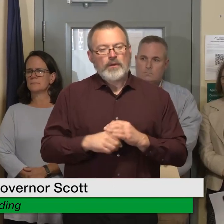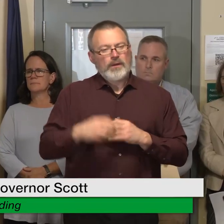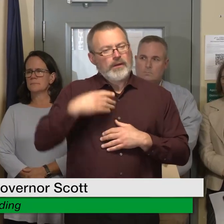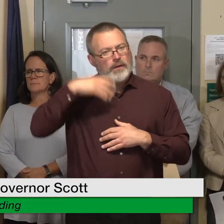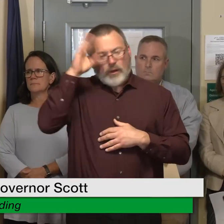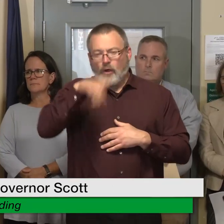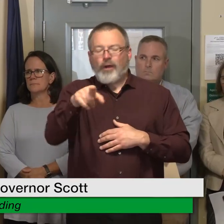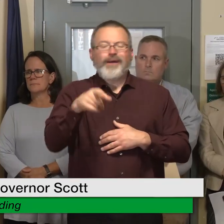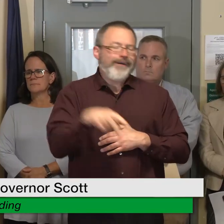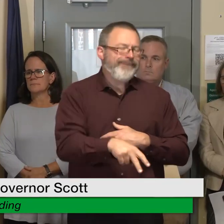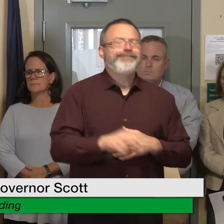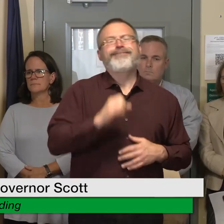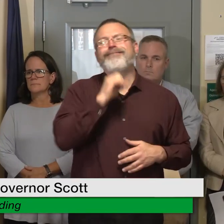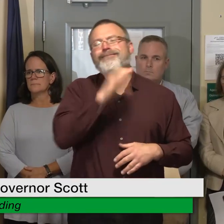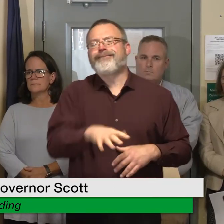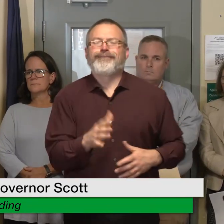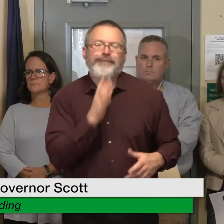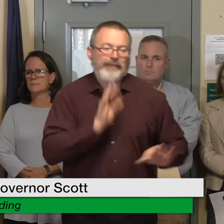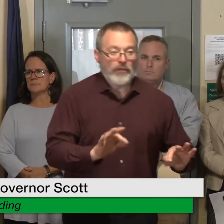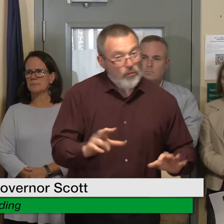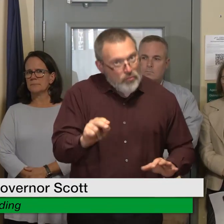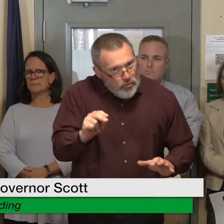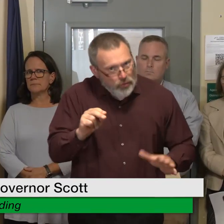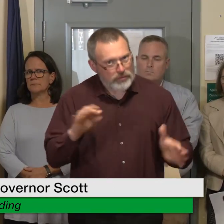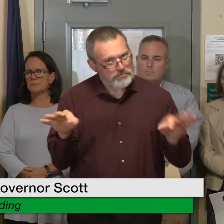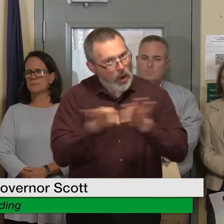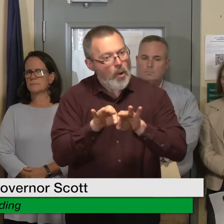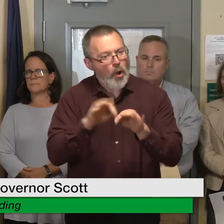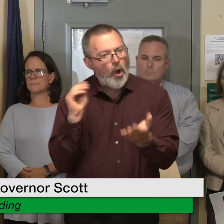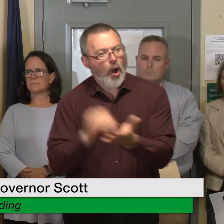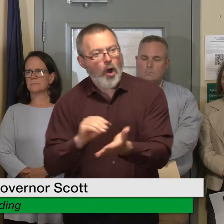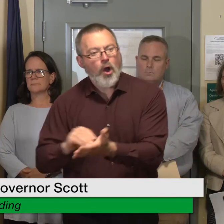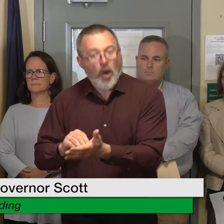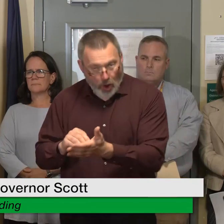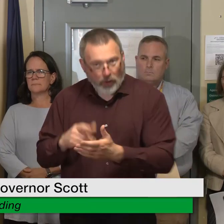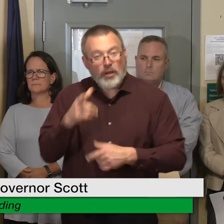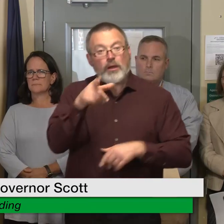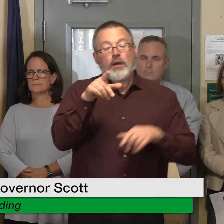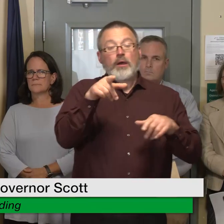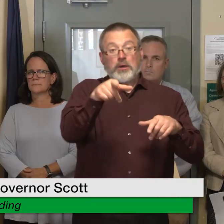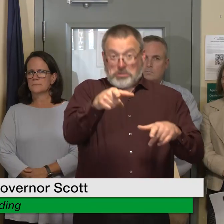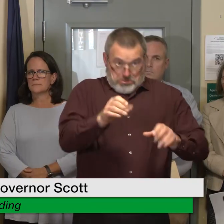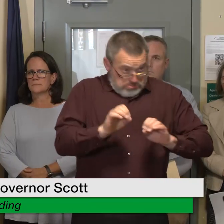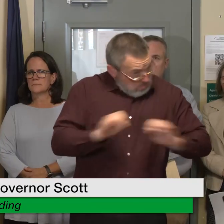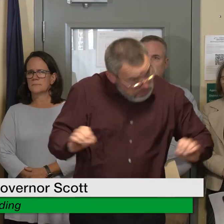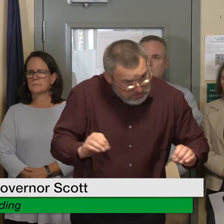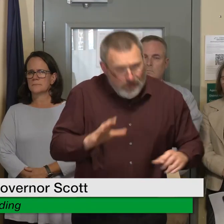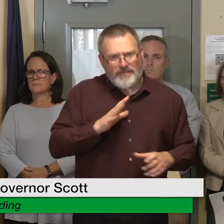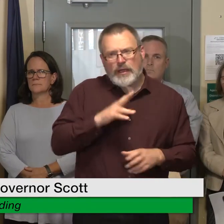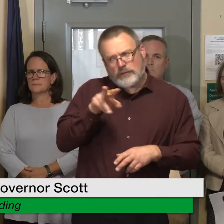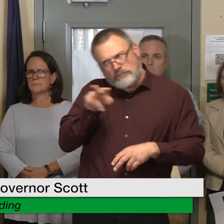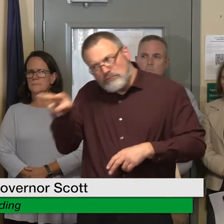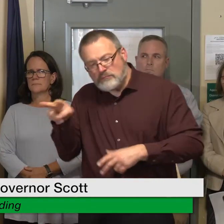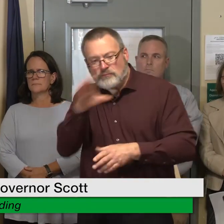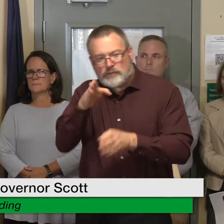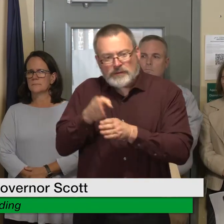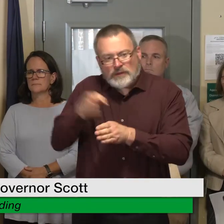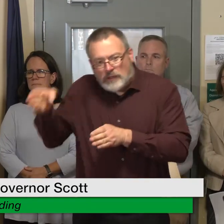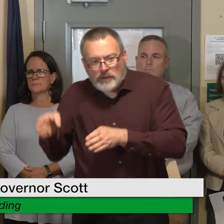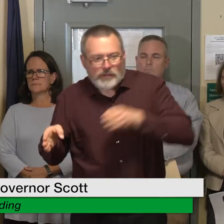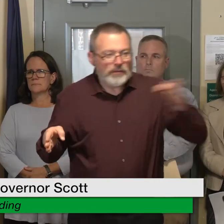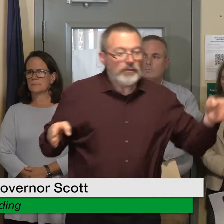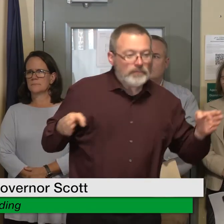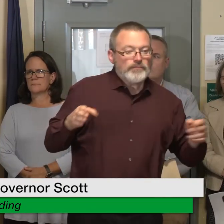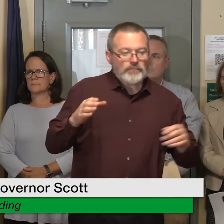helping your neighbors. Because in order for a county to receive individual assistance, they need to meet a